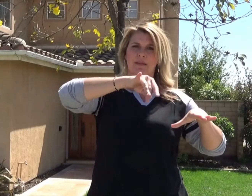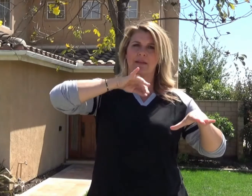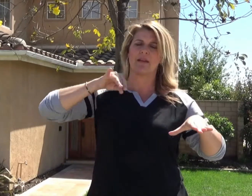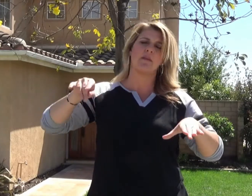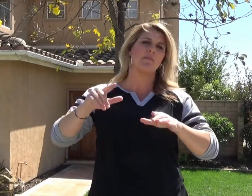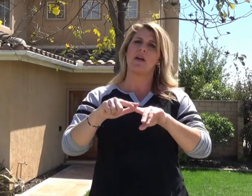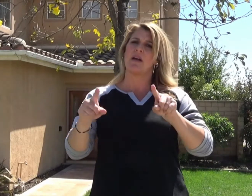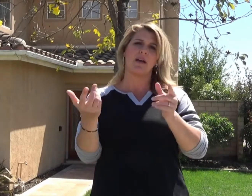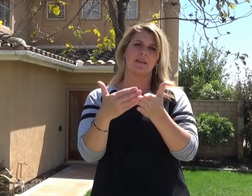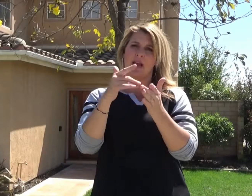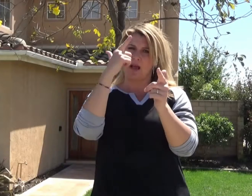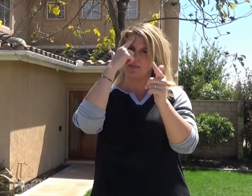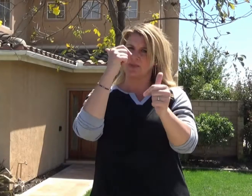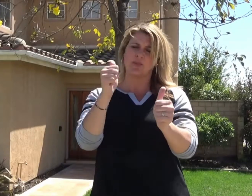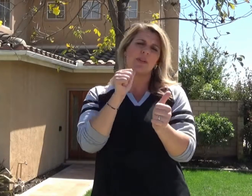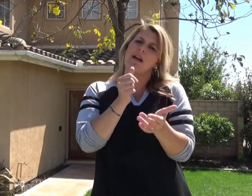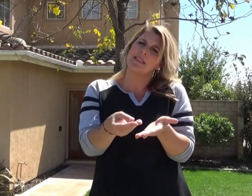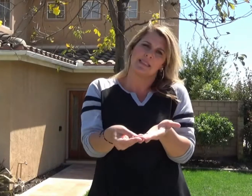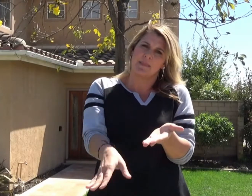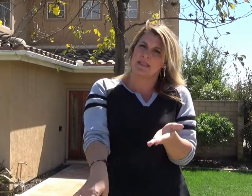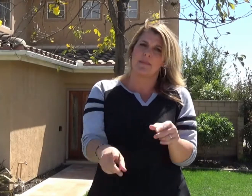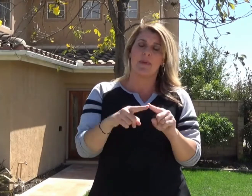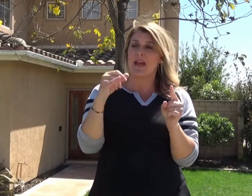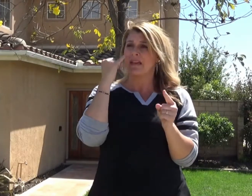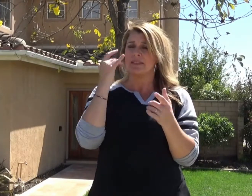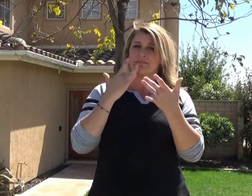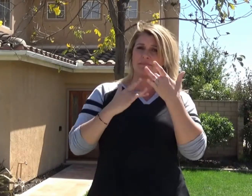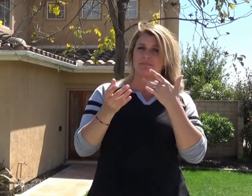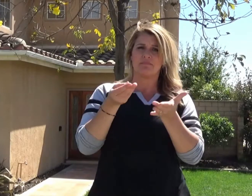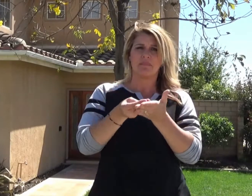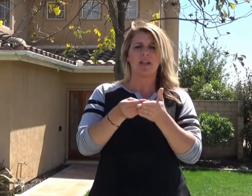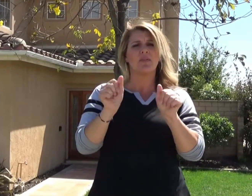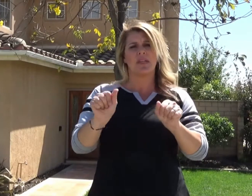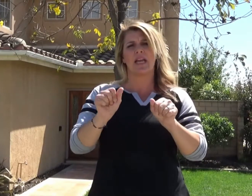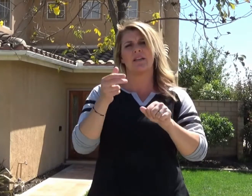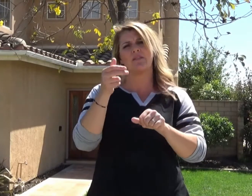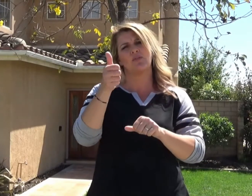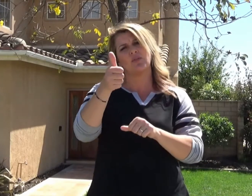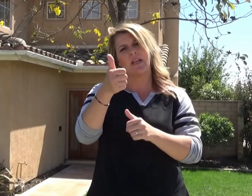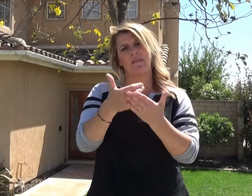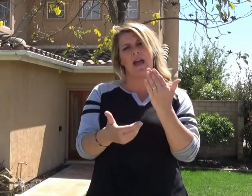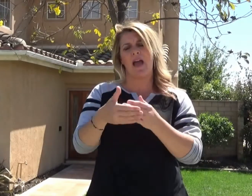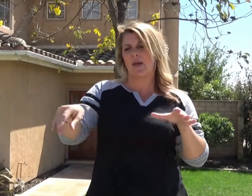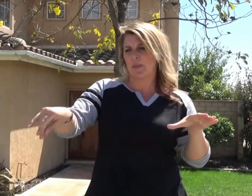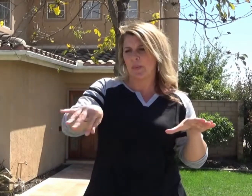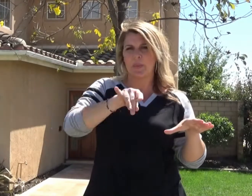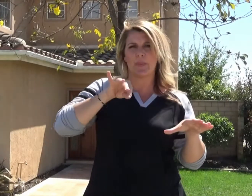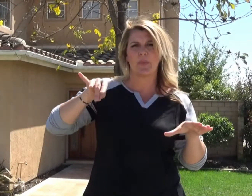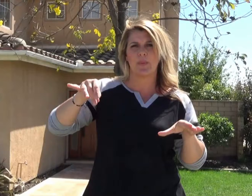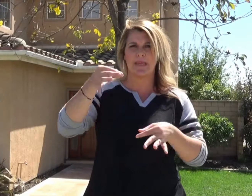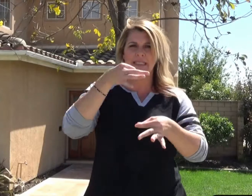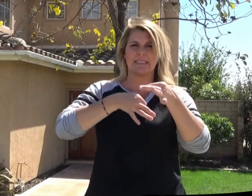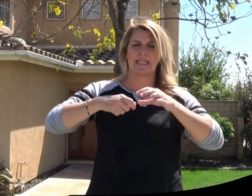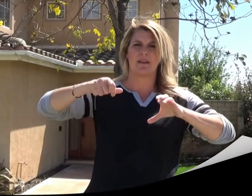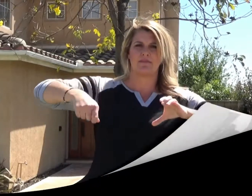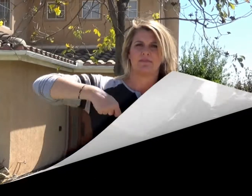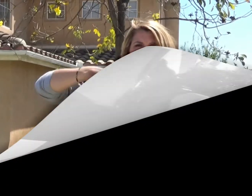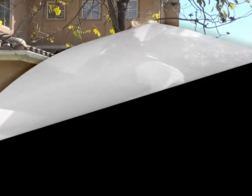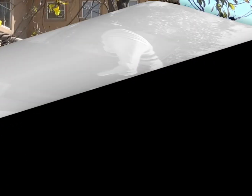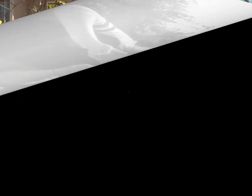it. You don't have to do it manually, but again, it's up to you. It's not expensive, but